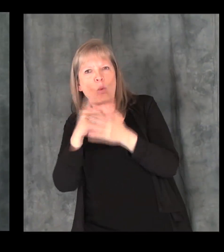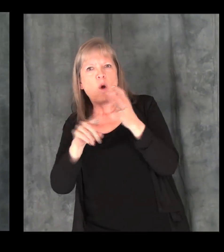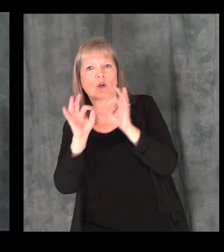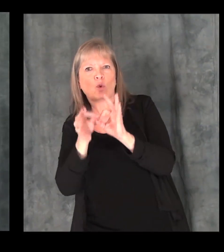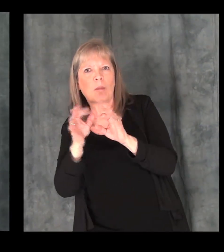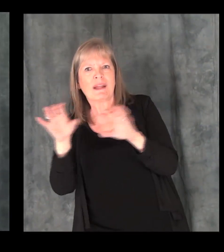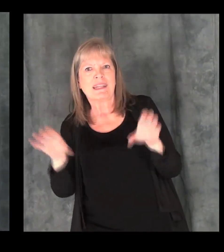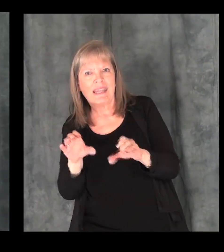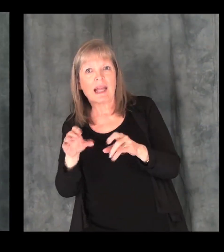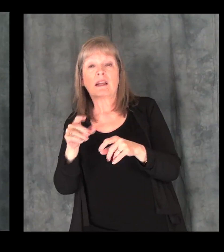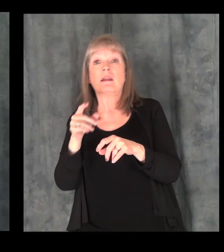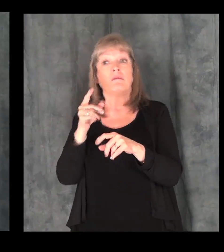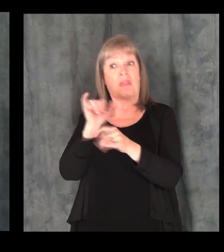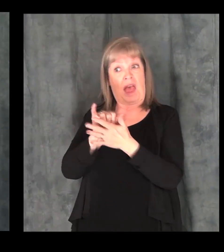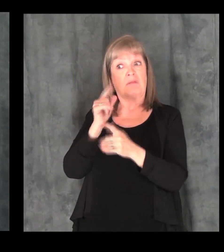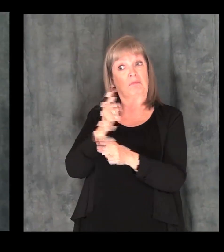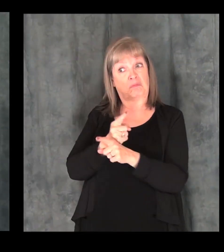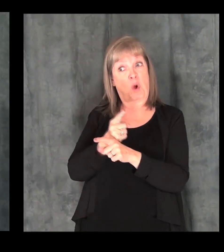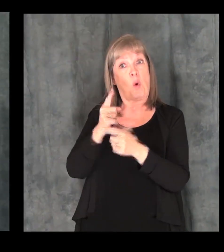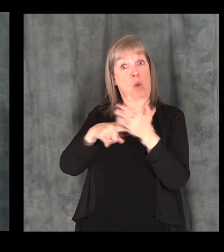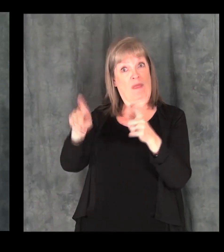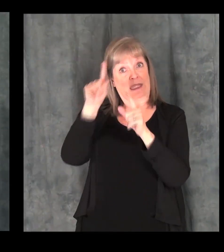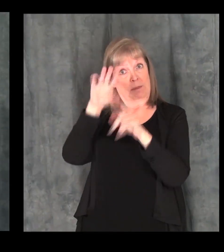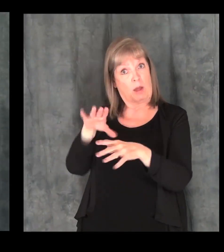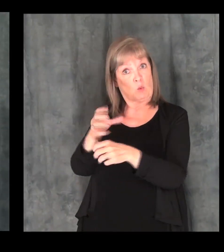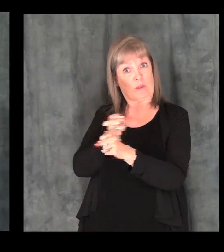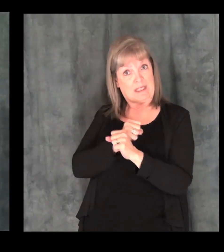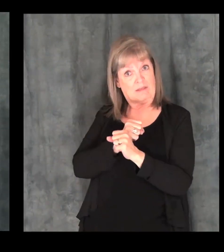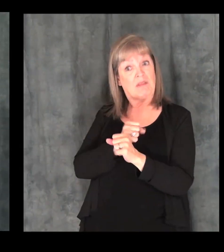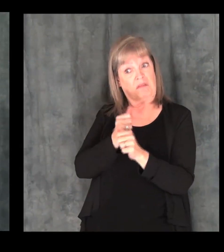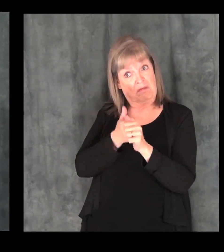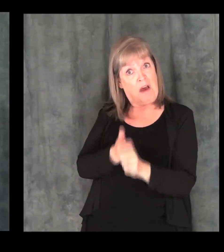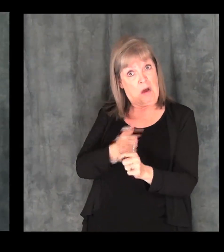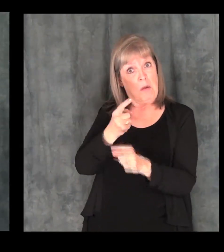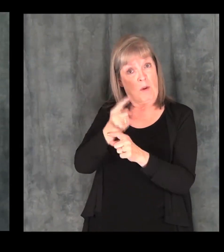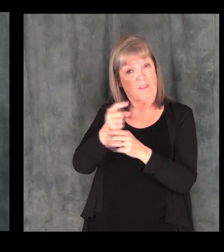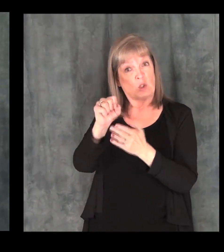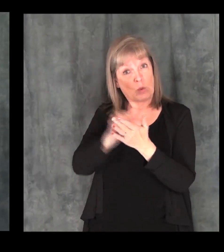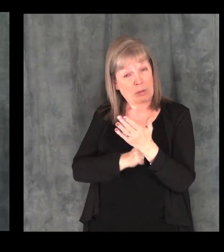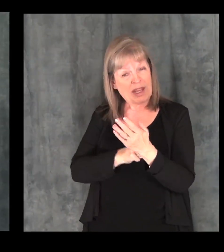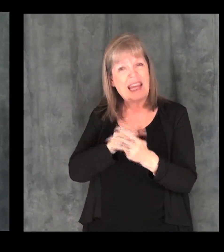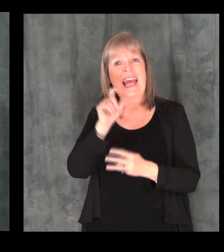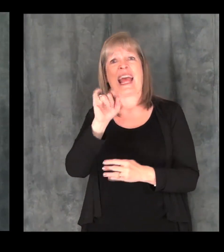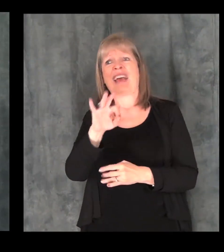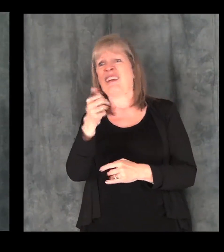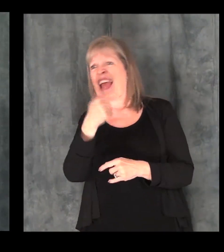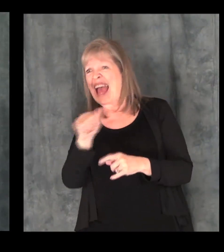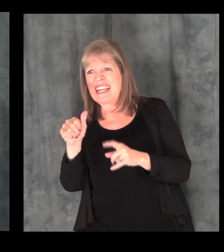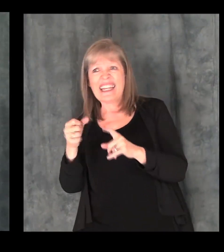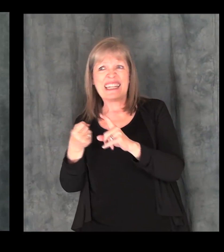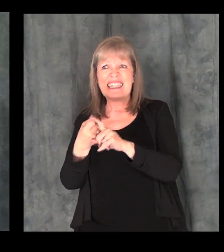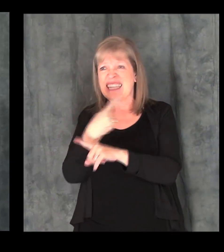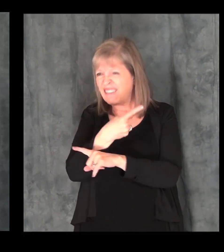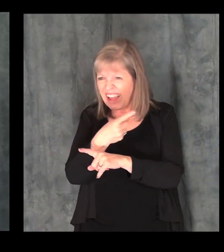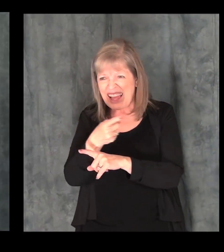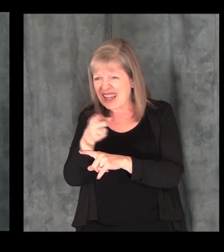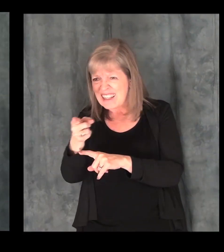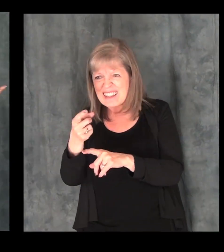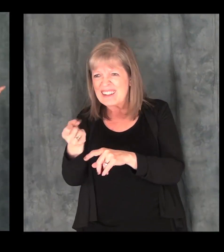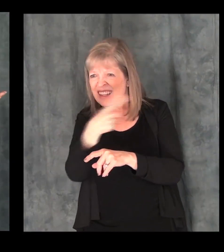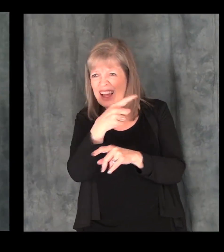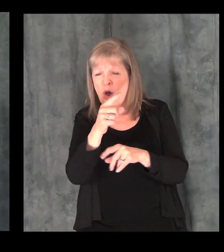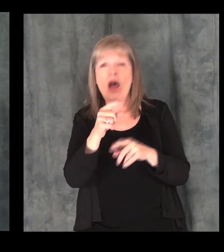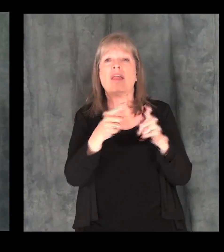what they were expecting to receive and was kind of close to what was in the script. If it deviated any way, they should deviate. So if,